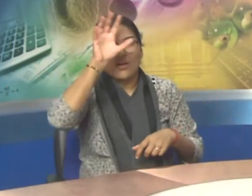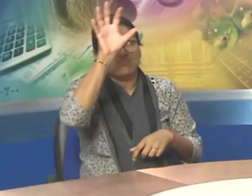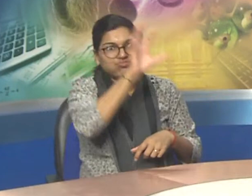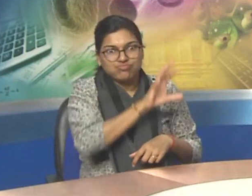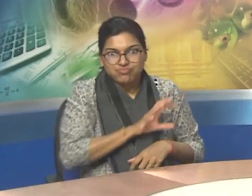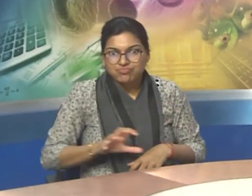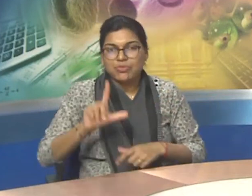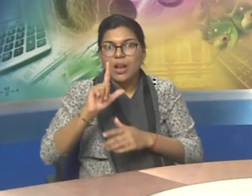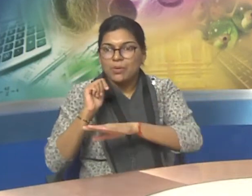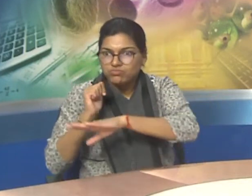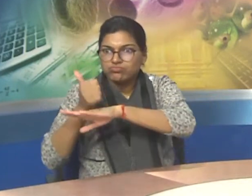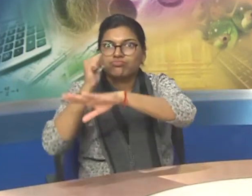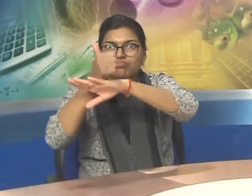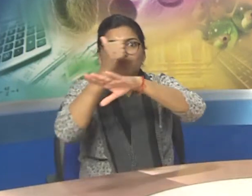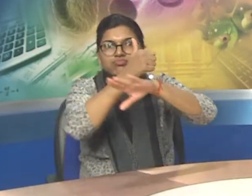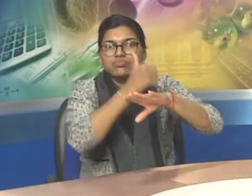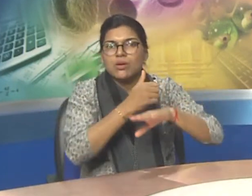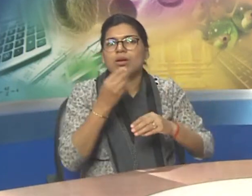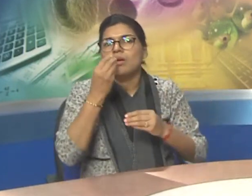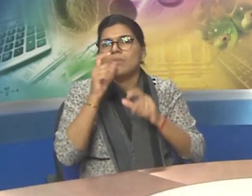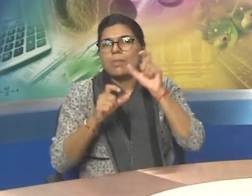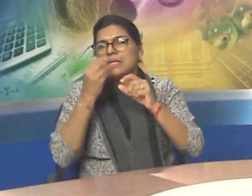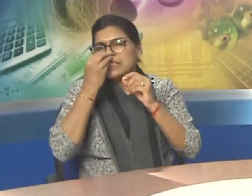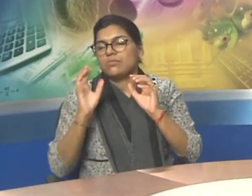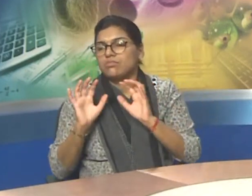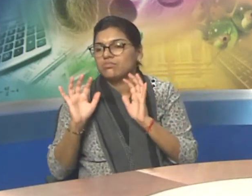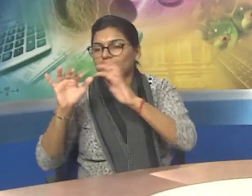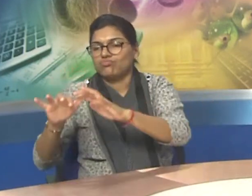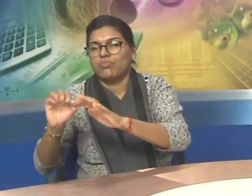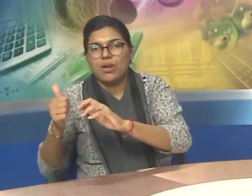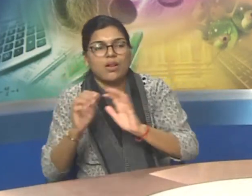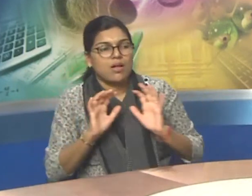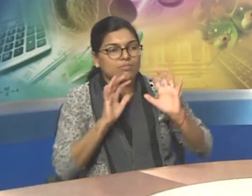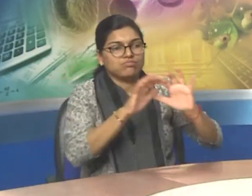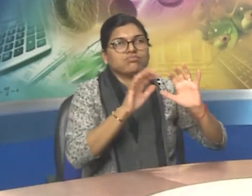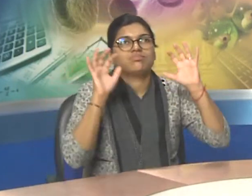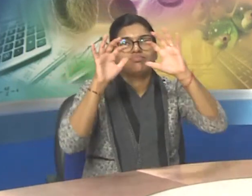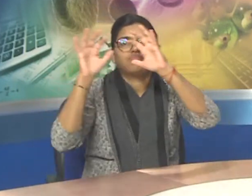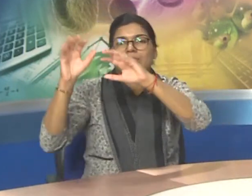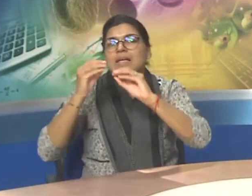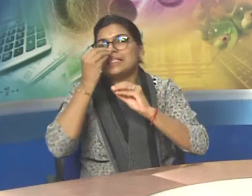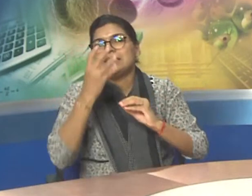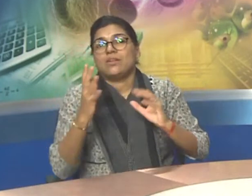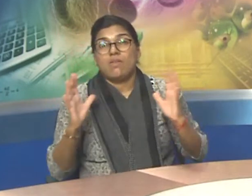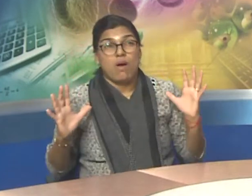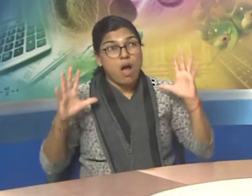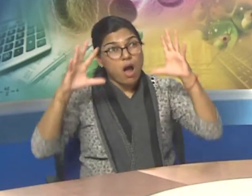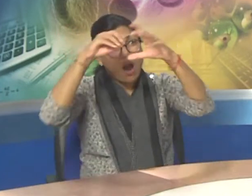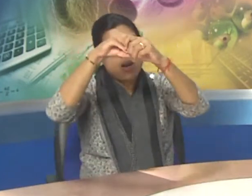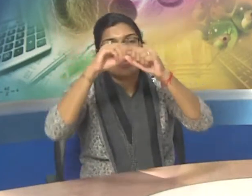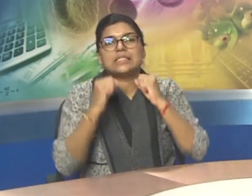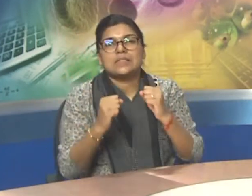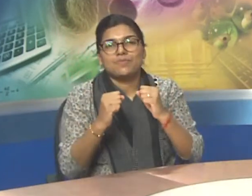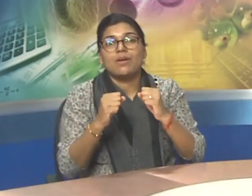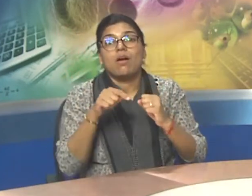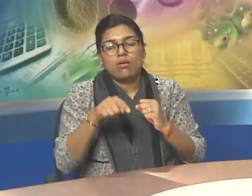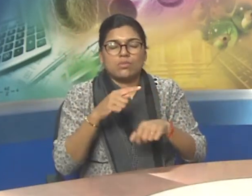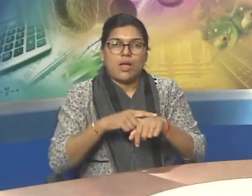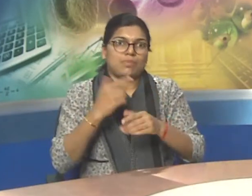Like it should not be at the far off places where people find it difficult to reach. So it should be in the reach of